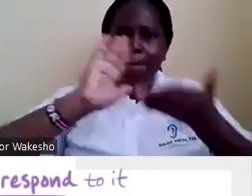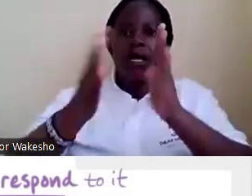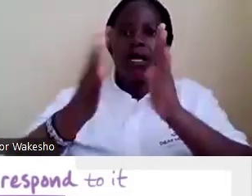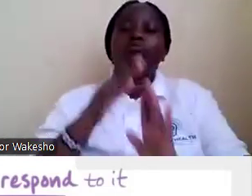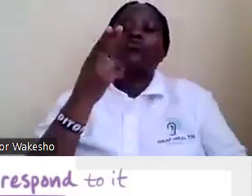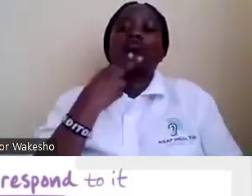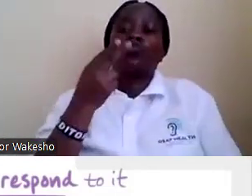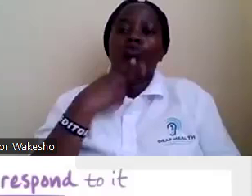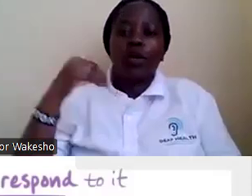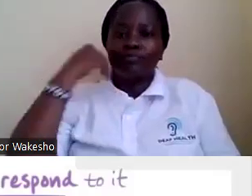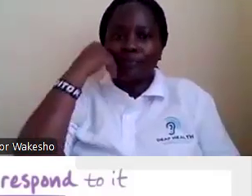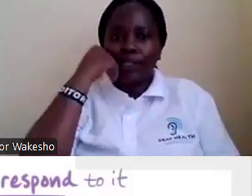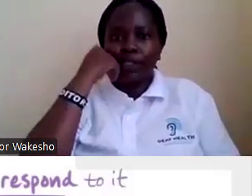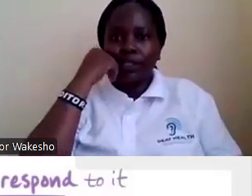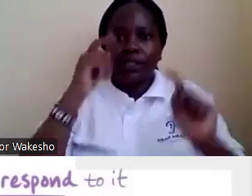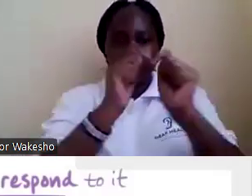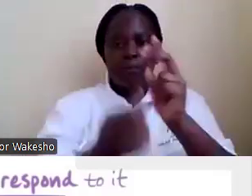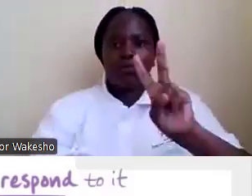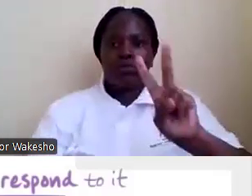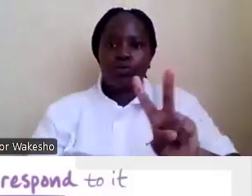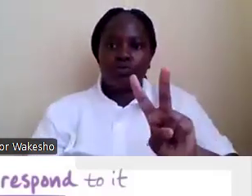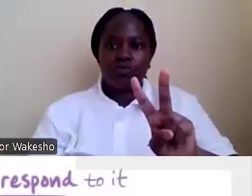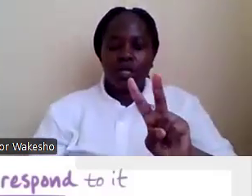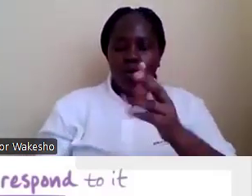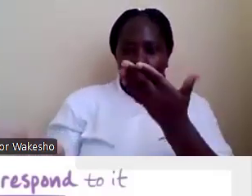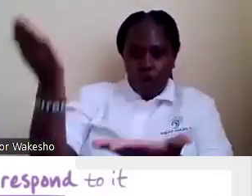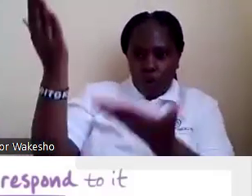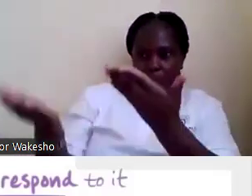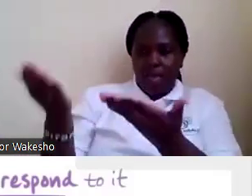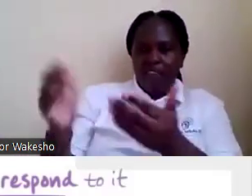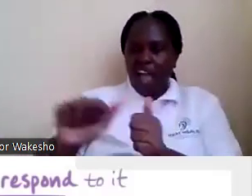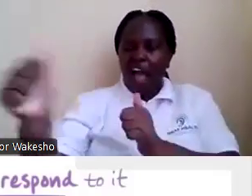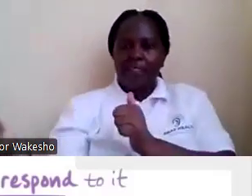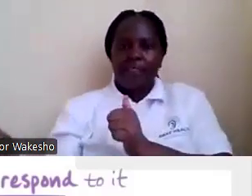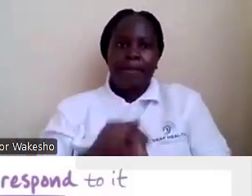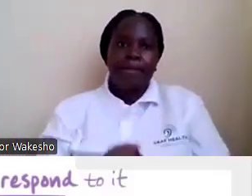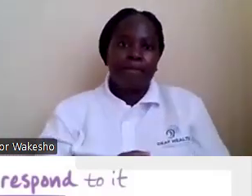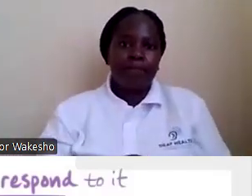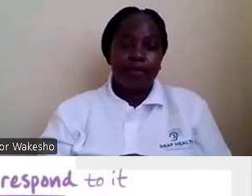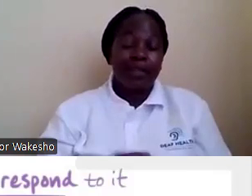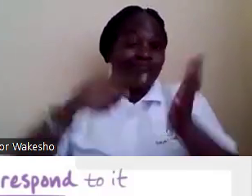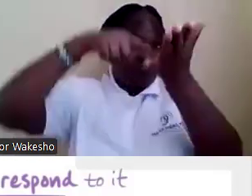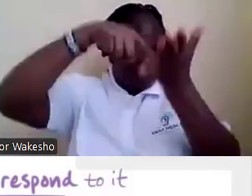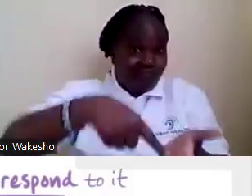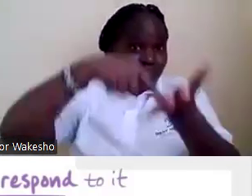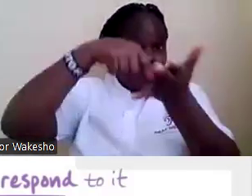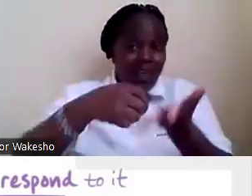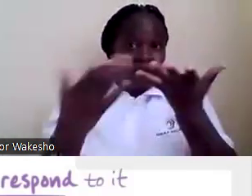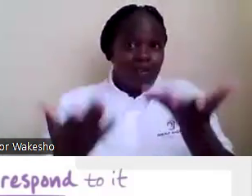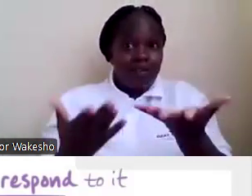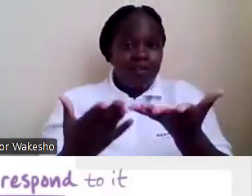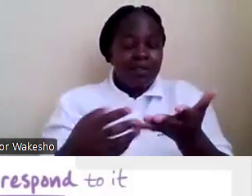2 diabetes compared to those who do not have these risk factors. And just to emphasize one last time, this does not mean